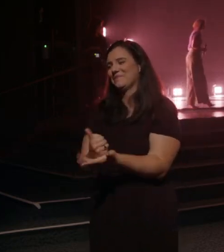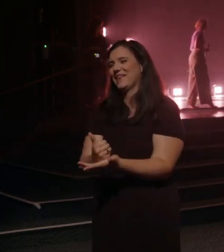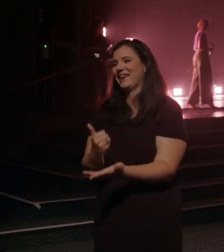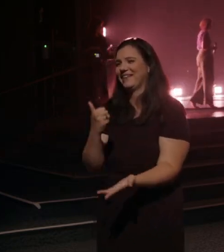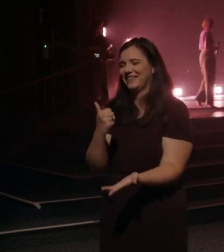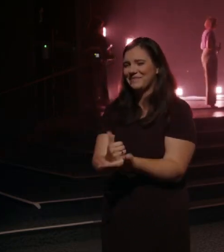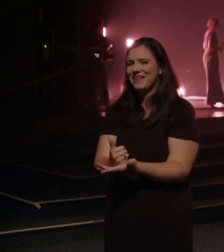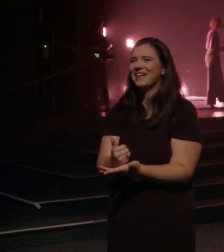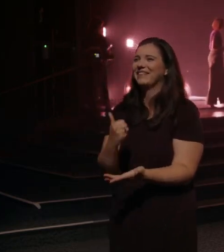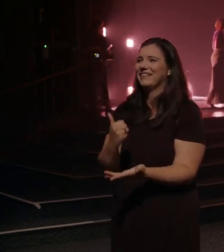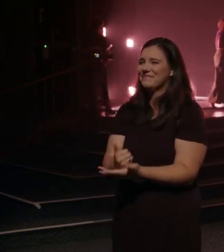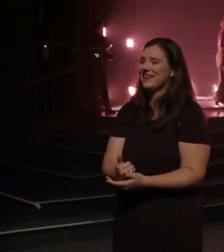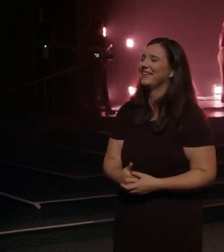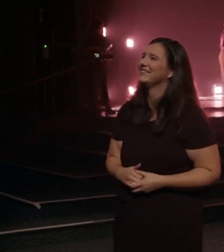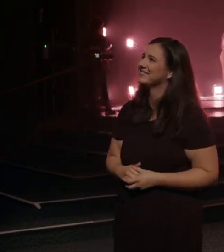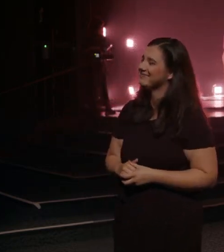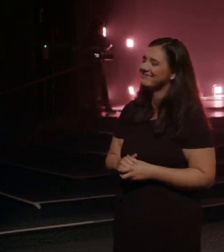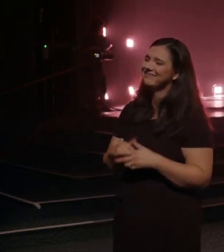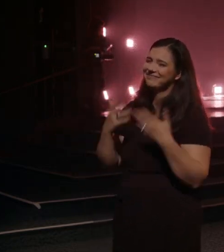amen, amen, amen,